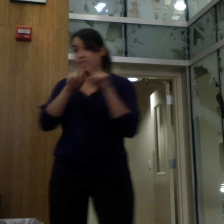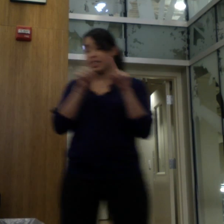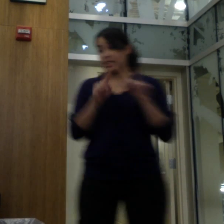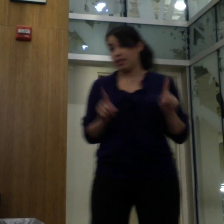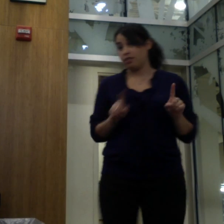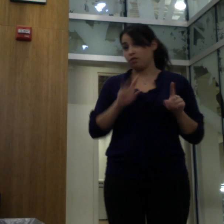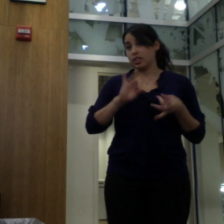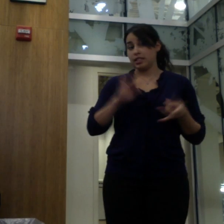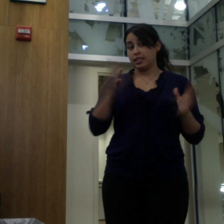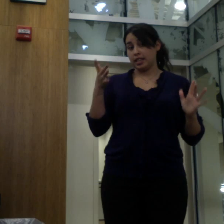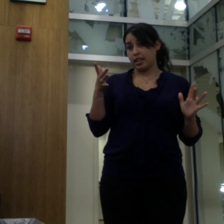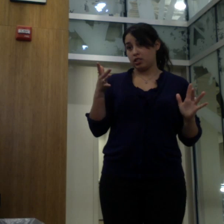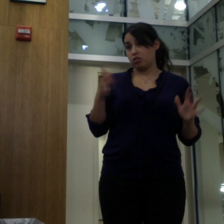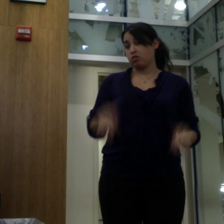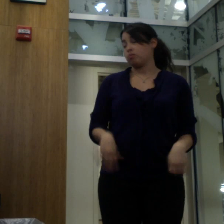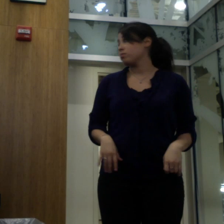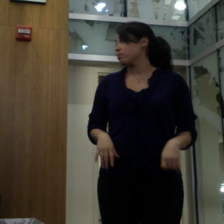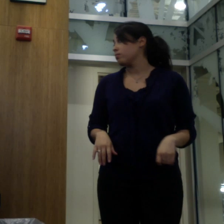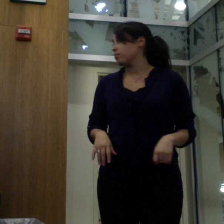disasters.